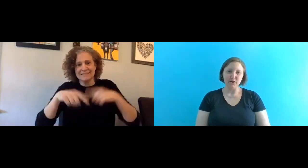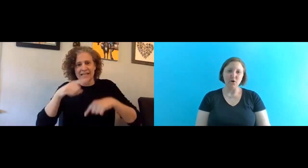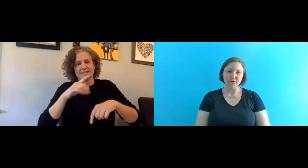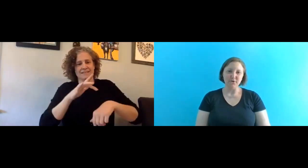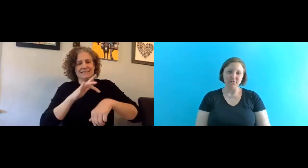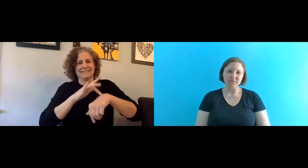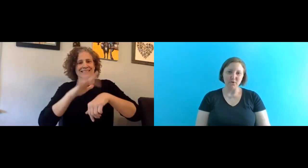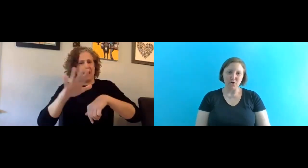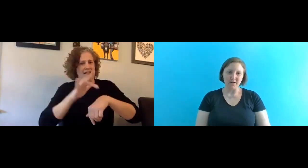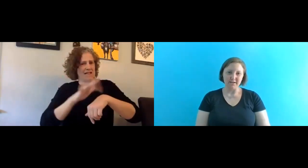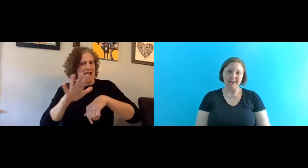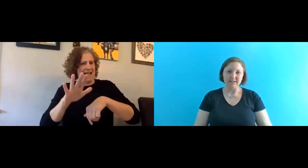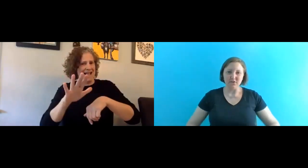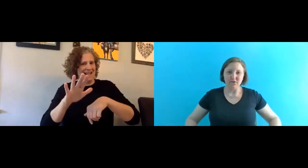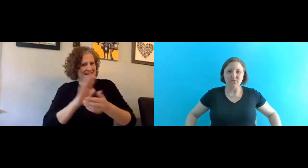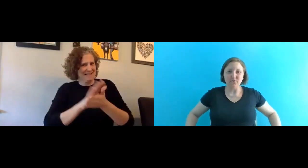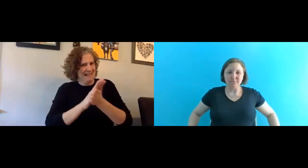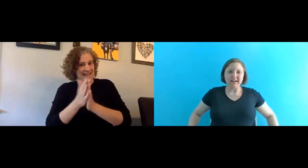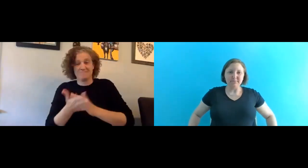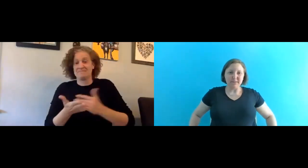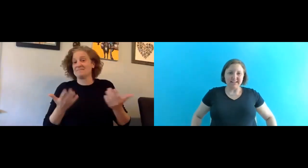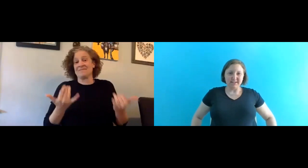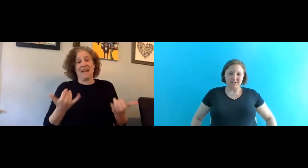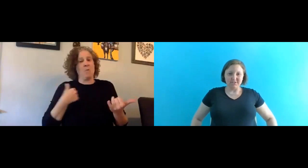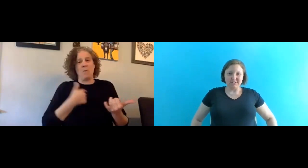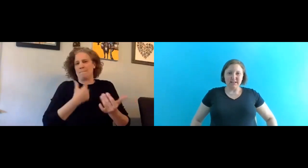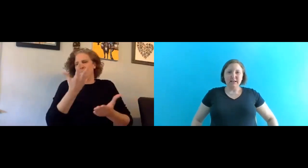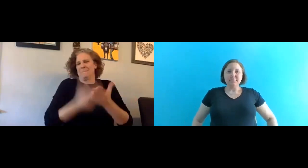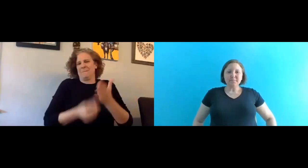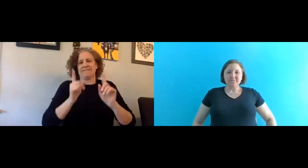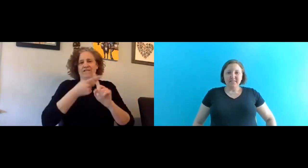over and over, over many, many years,